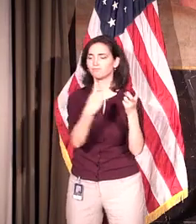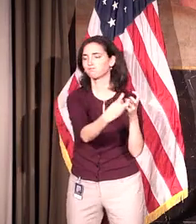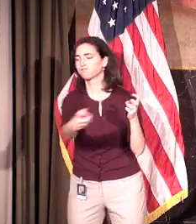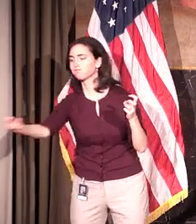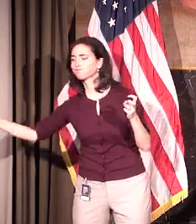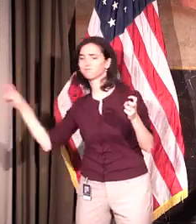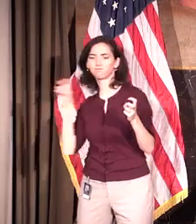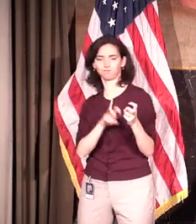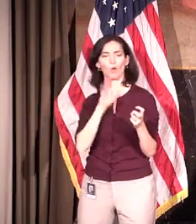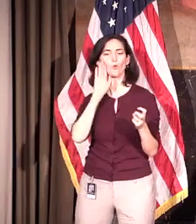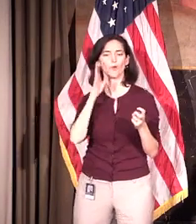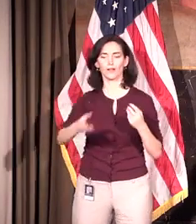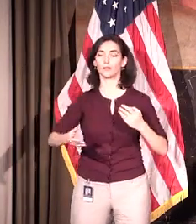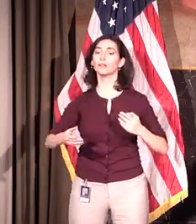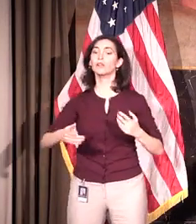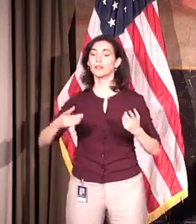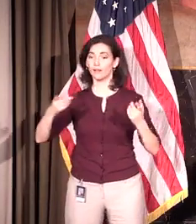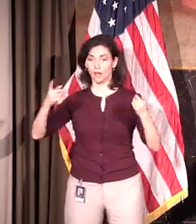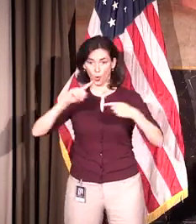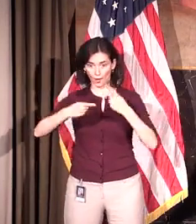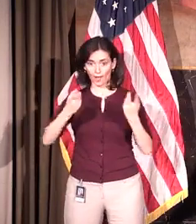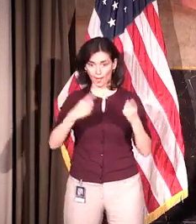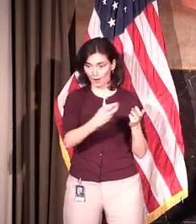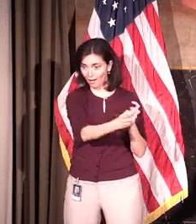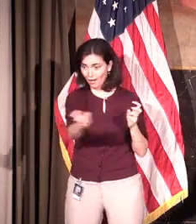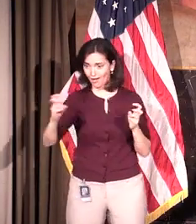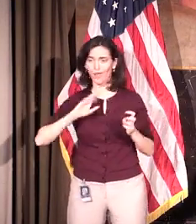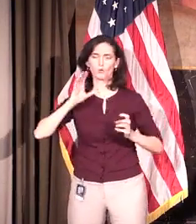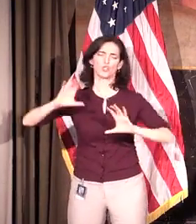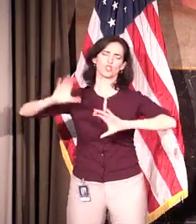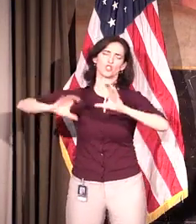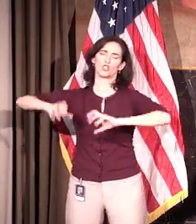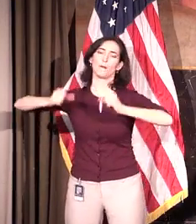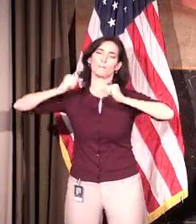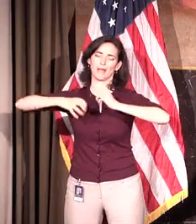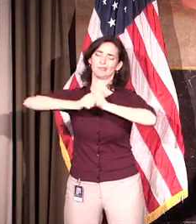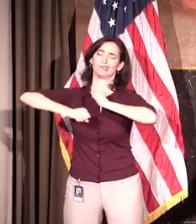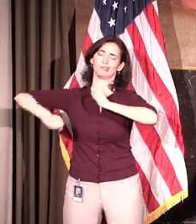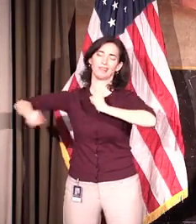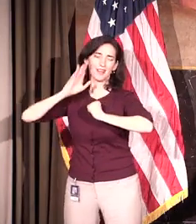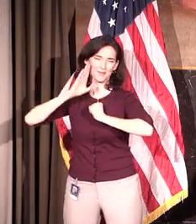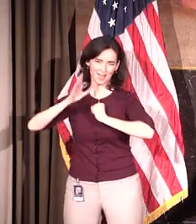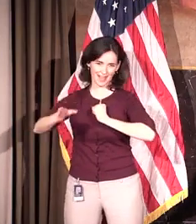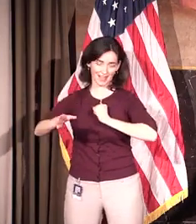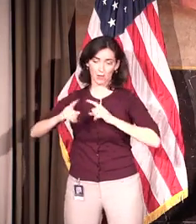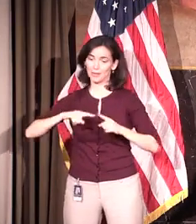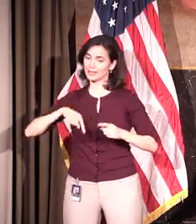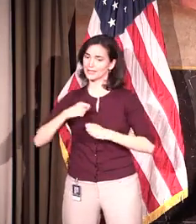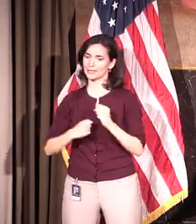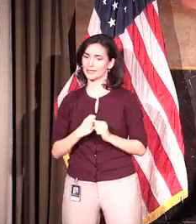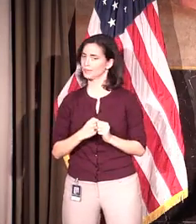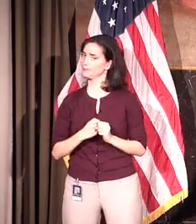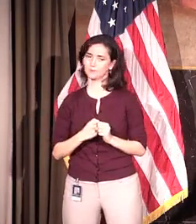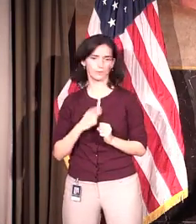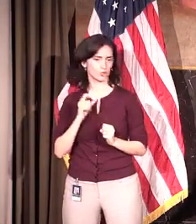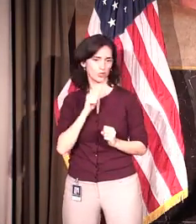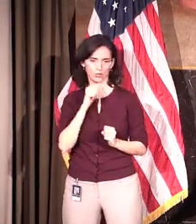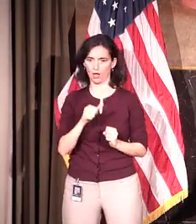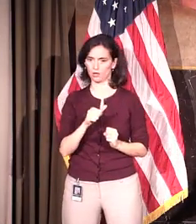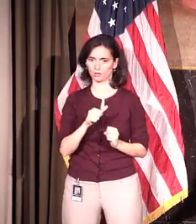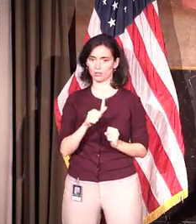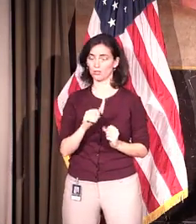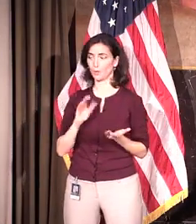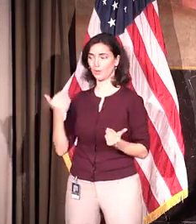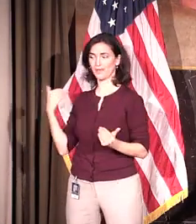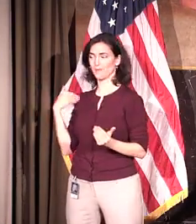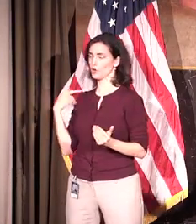And when we do, we're going to have plenty to talk about. But we shouldn't be doing it this year like we have in the